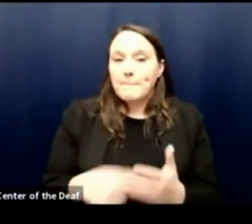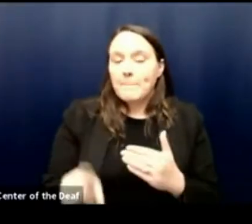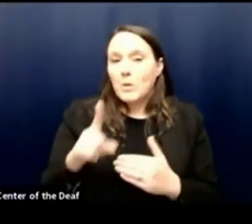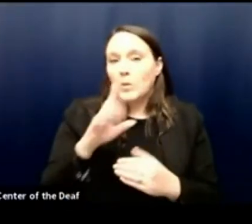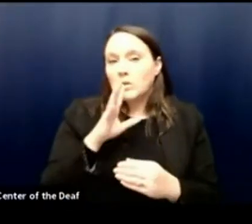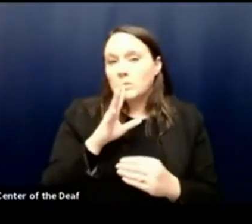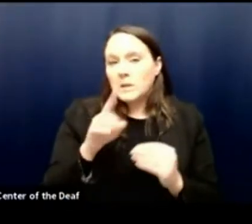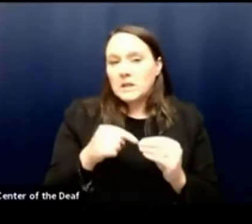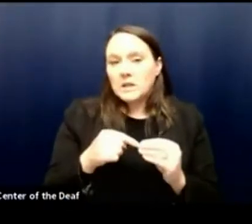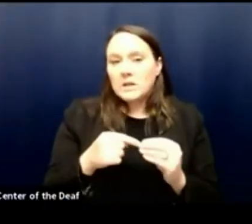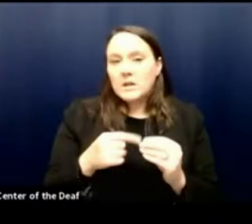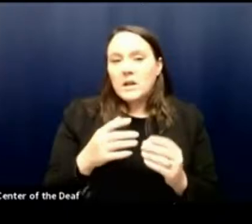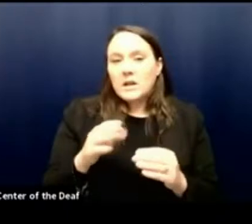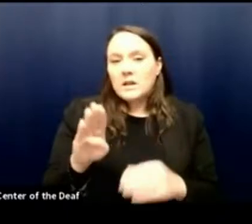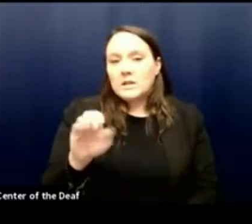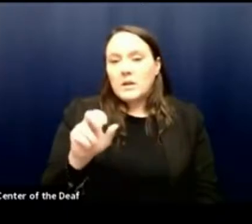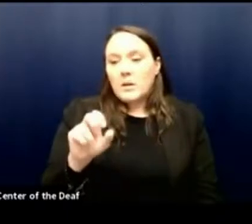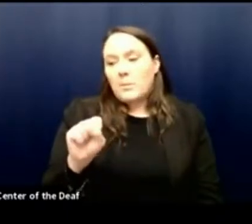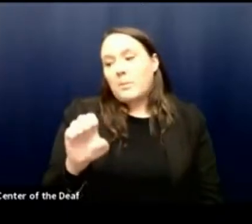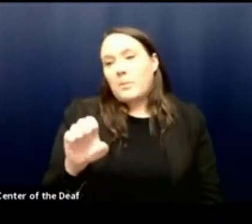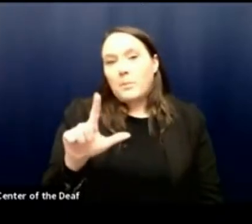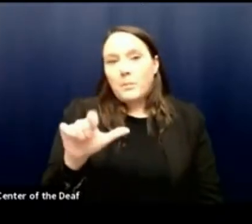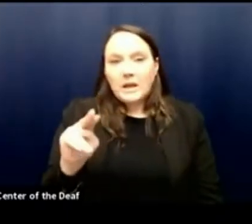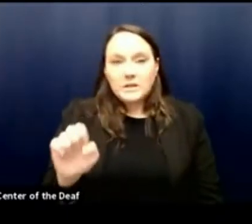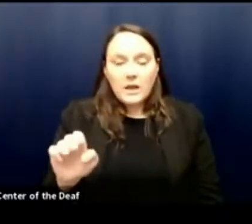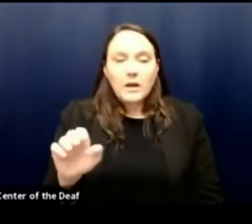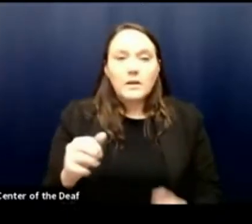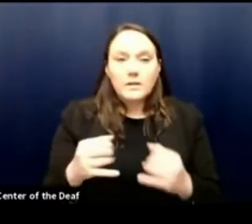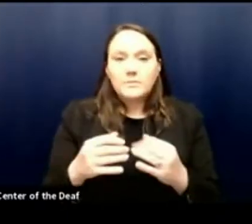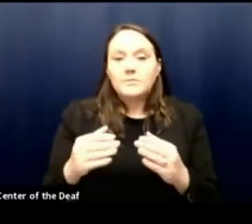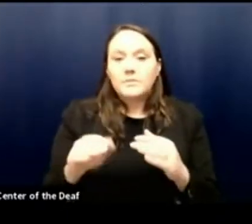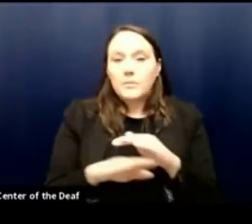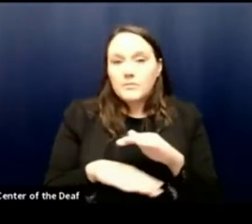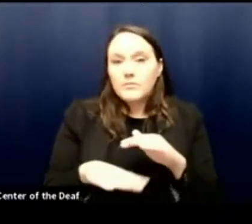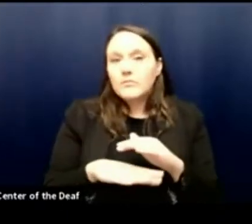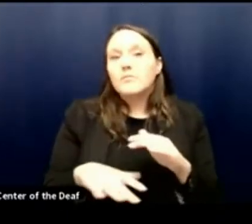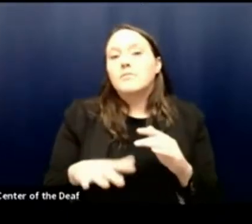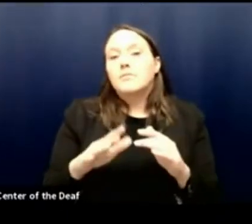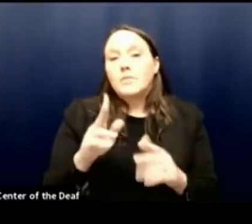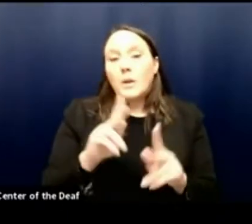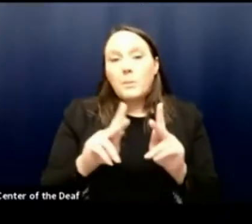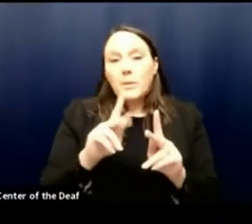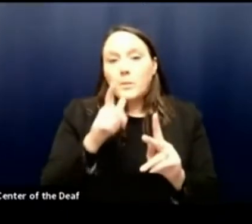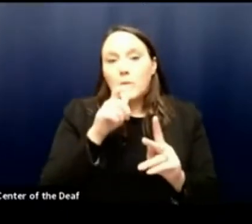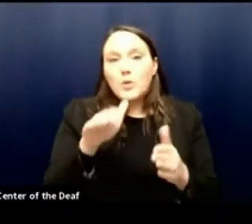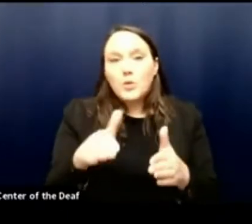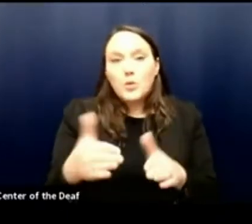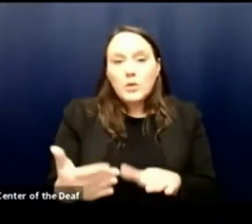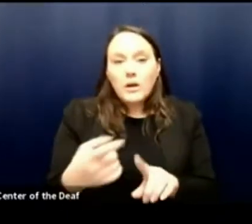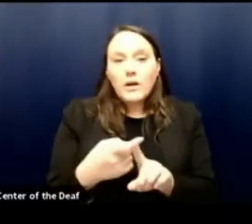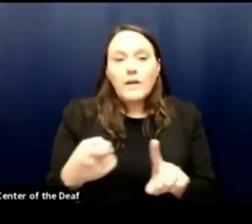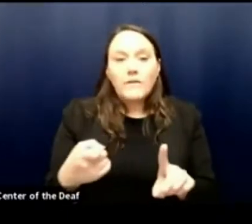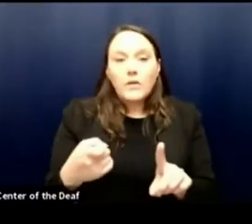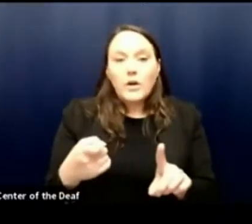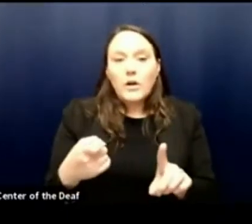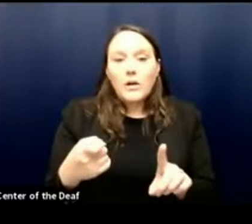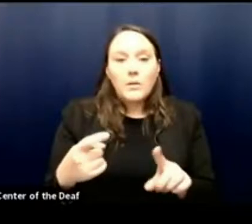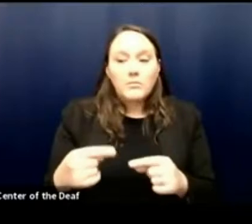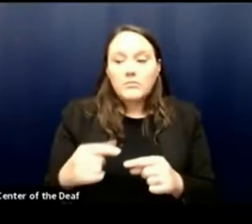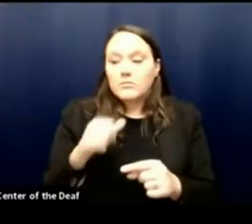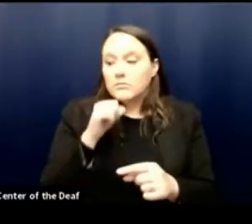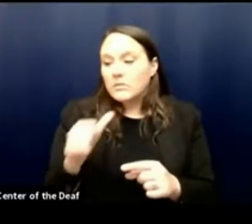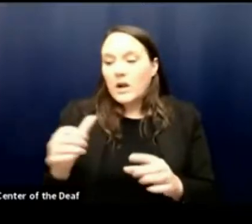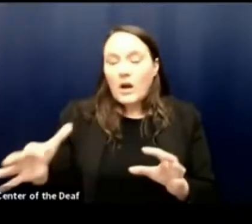is baseline. There's a baseline of people that die from unrelated things, unrelated